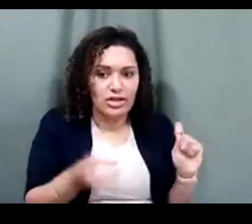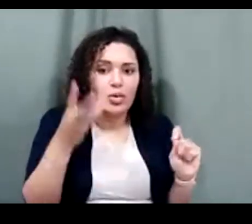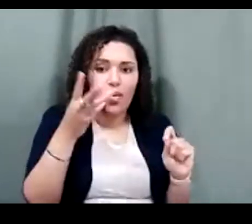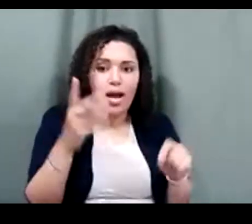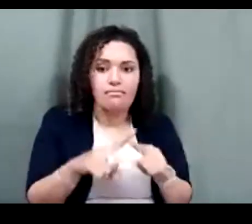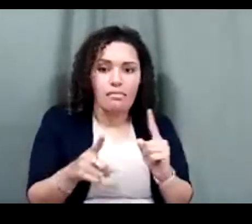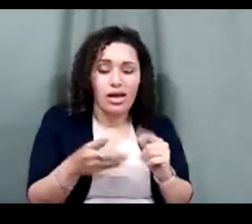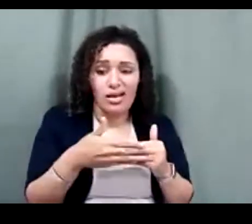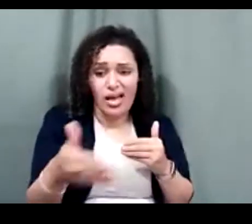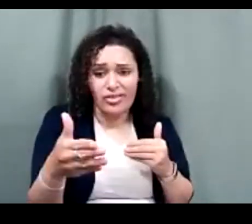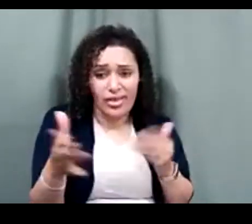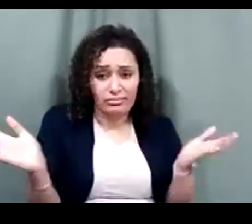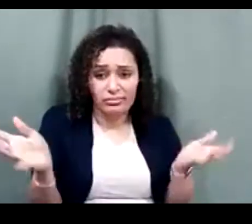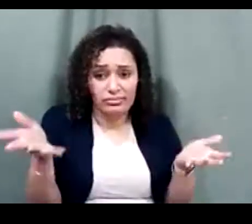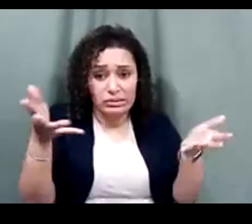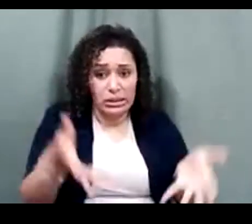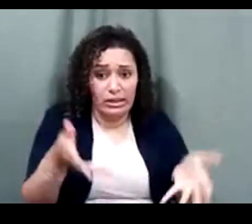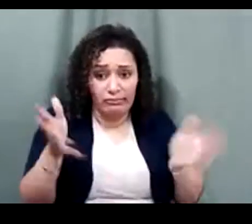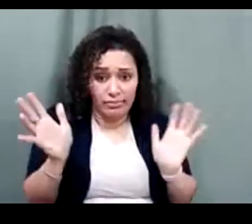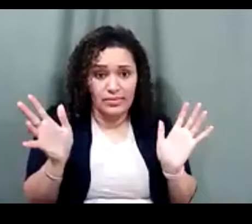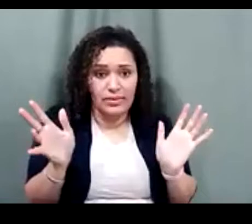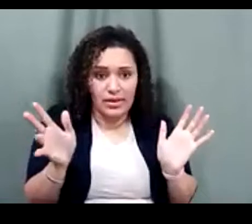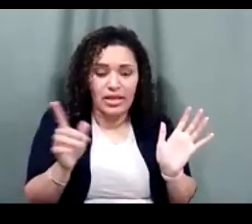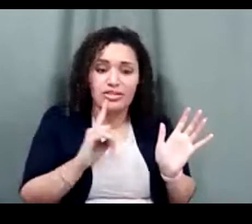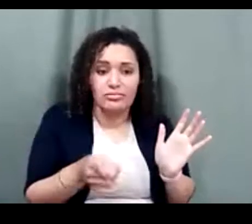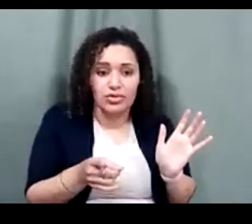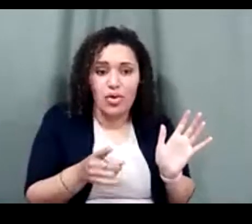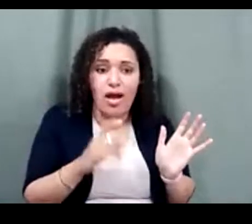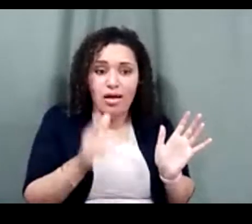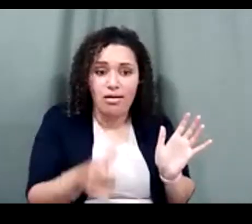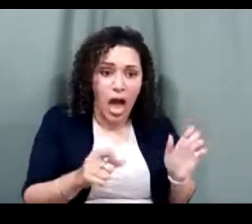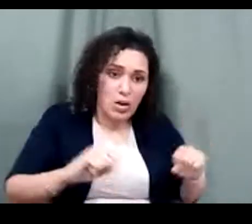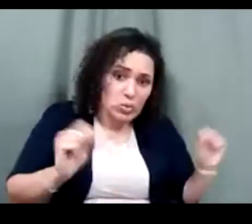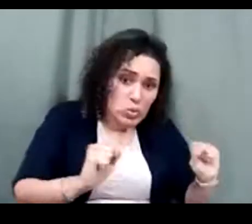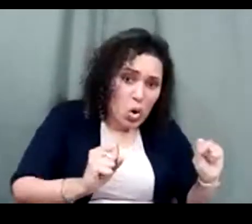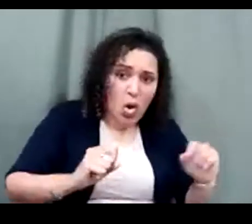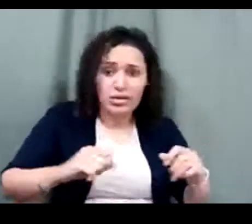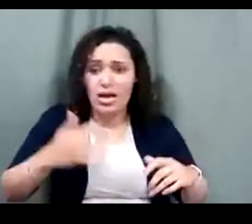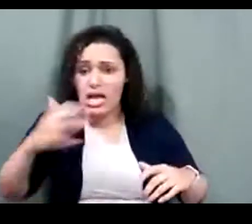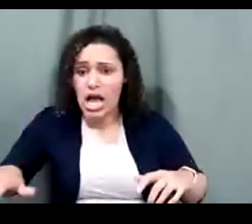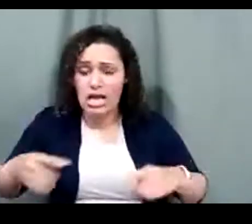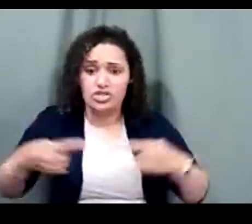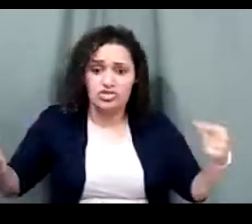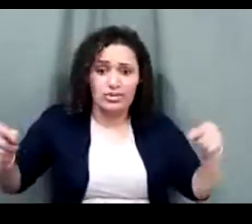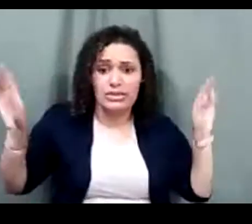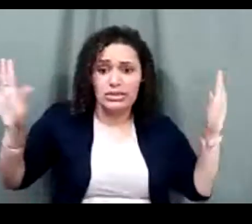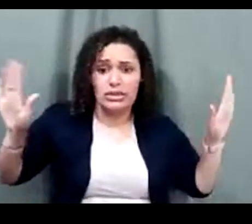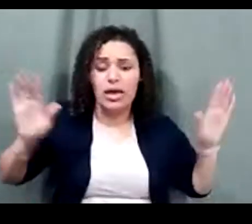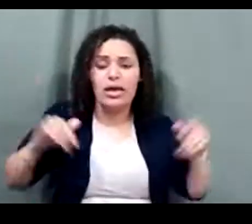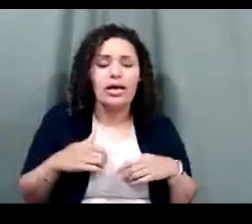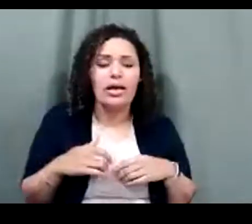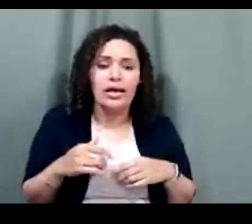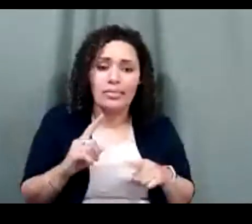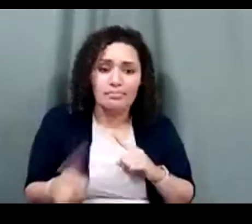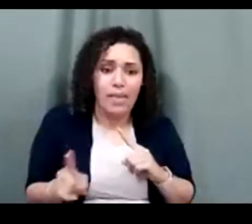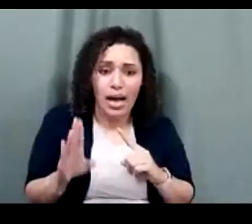that, it just kind of does what it does, and you just make sure it doesn't get too hot, too cold. Right. And then it finishes. You know, we can talk about